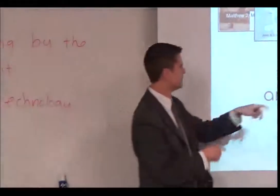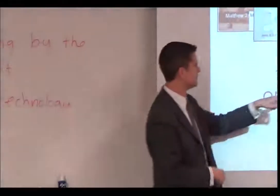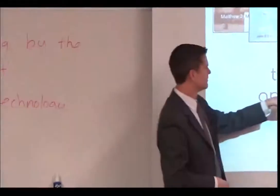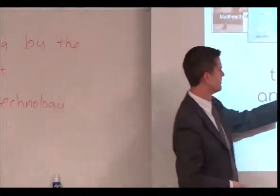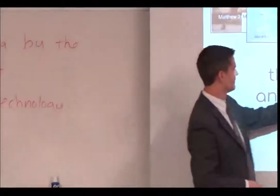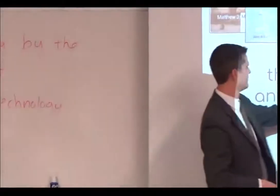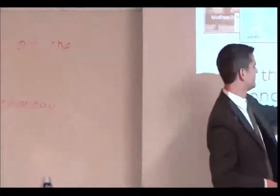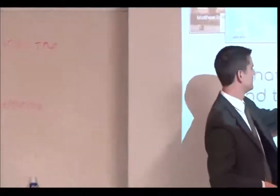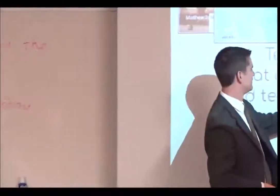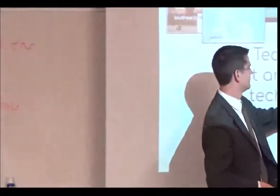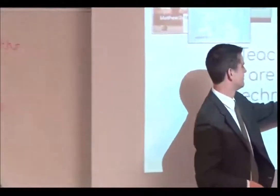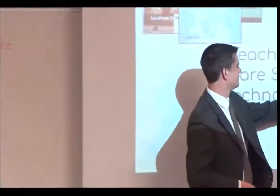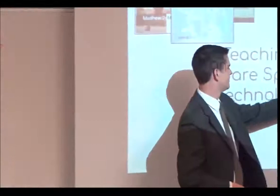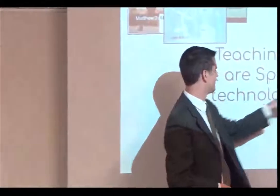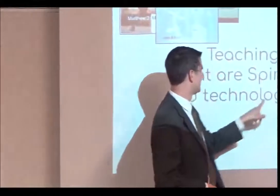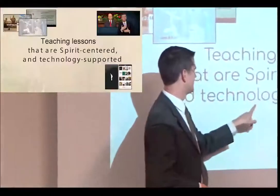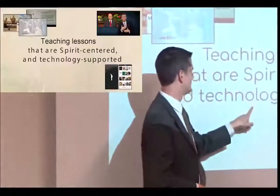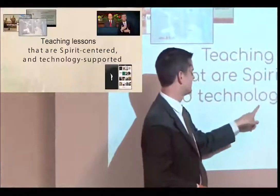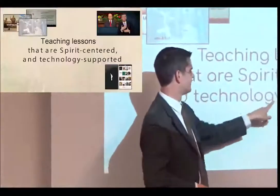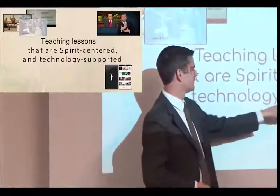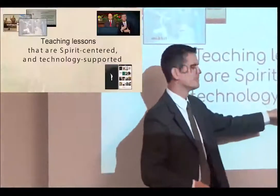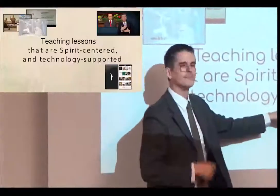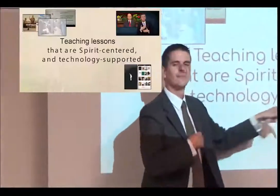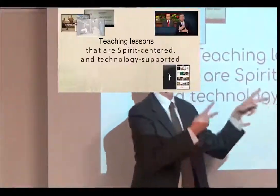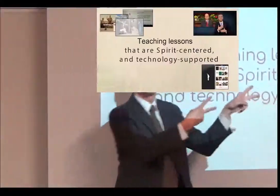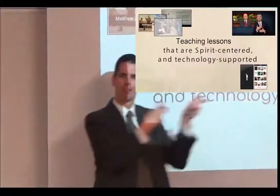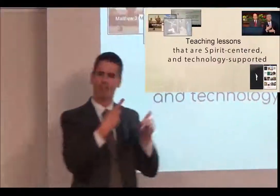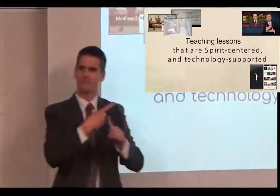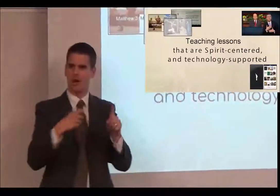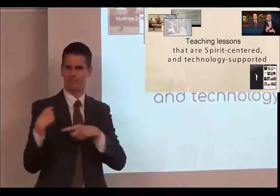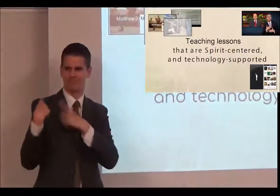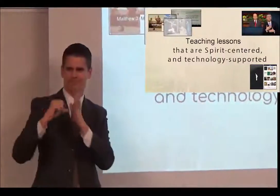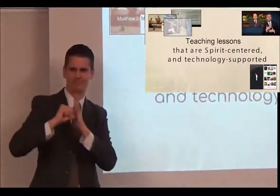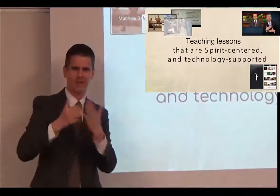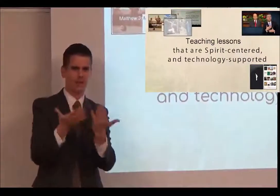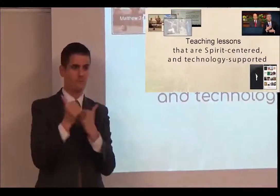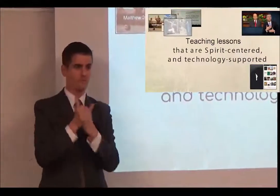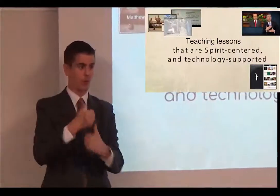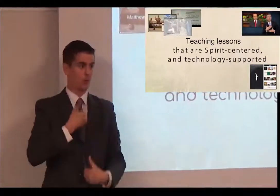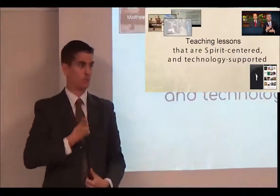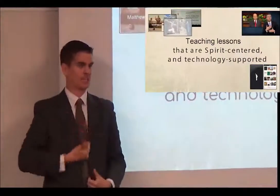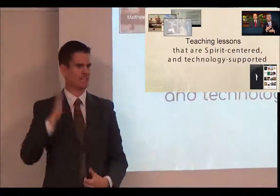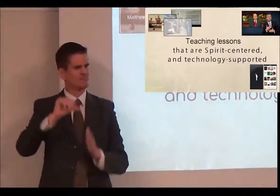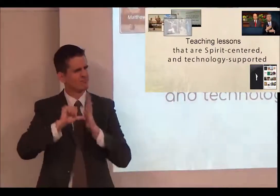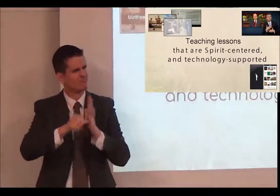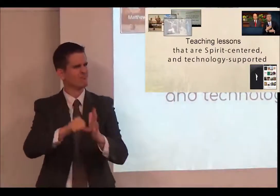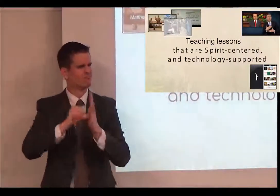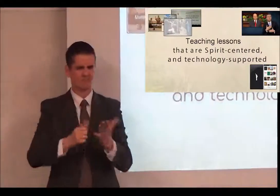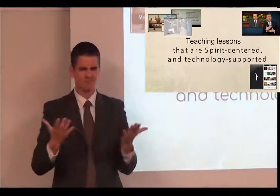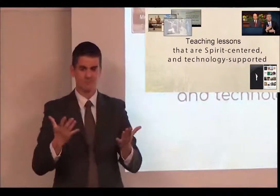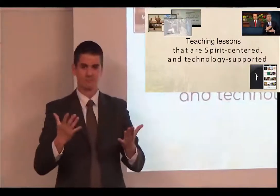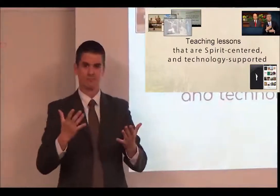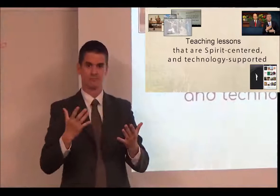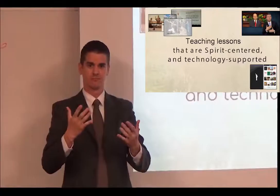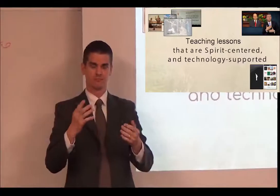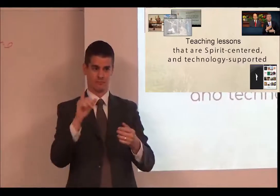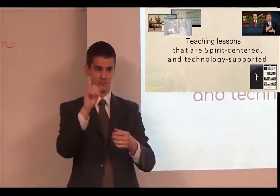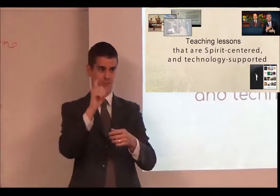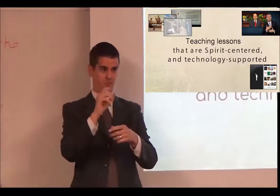So here's an example. Teaching lessons that are spirit-centered and technology-supported. You know, that's kind of like from the Come Follow Me, you know, that